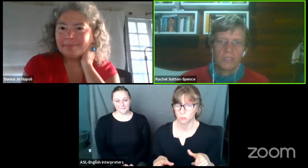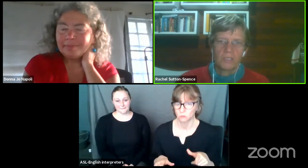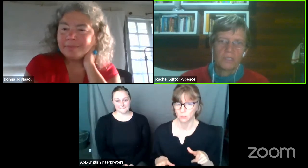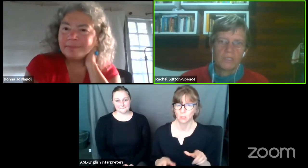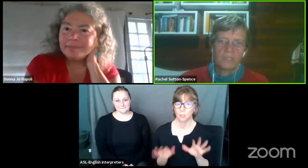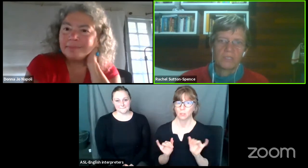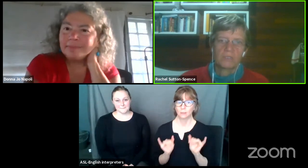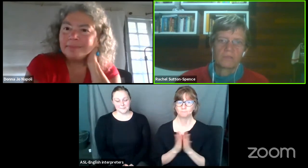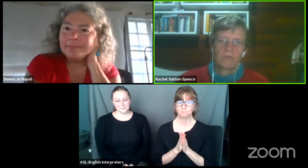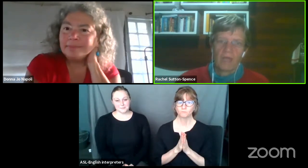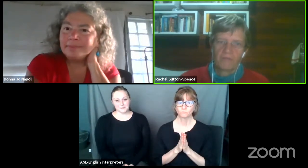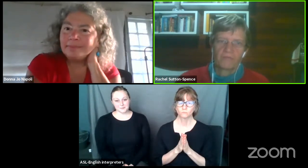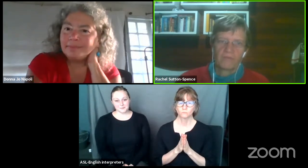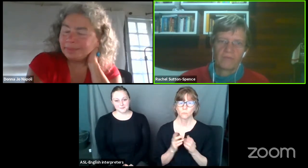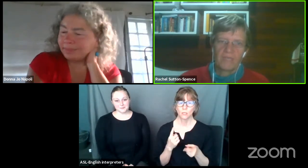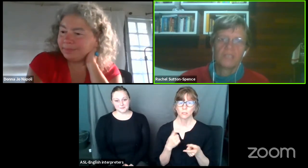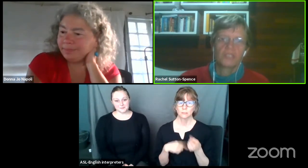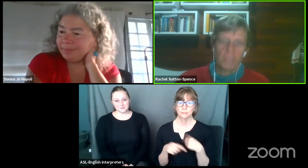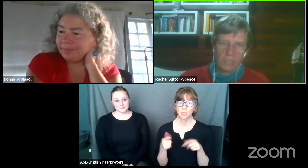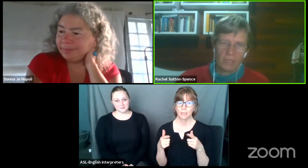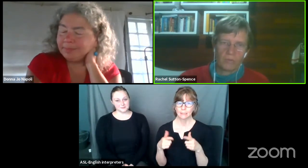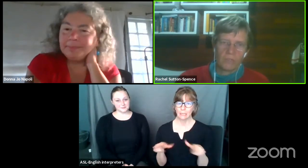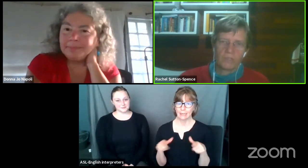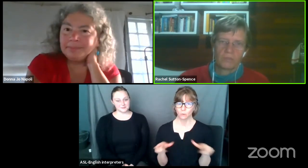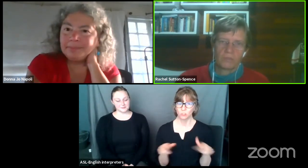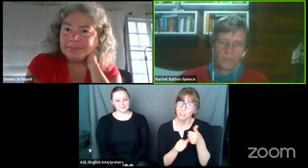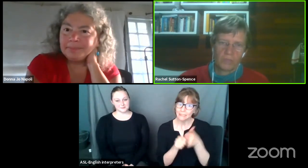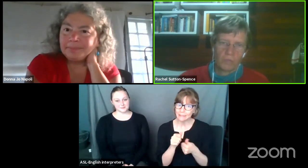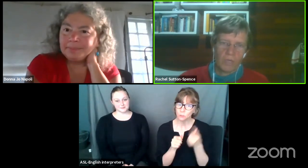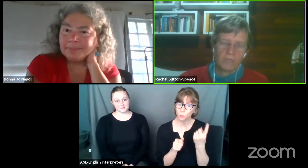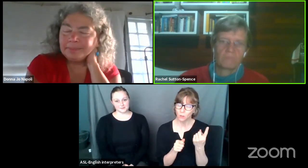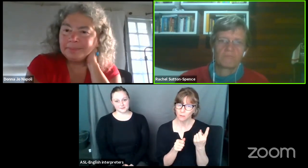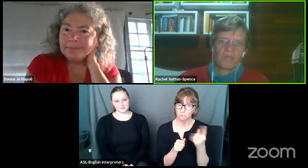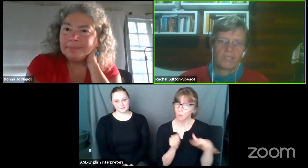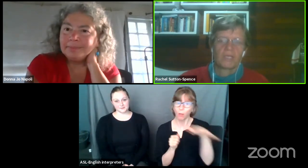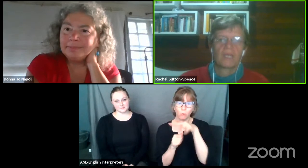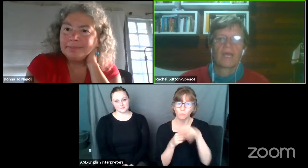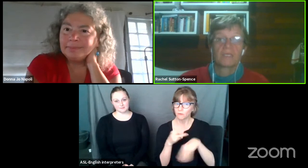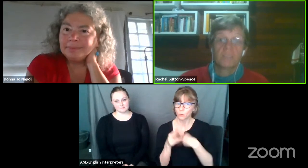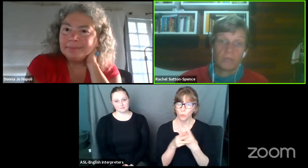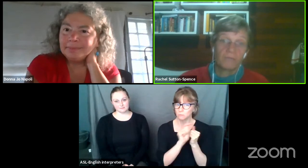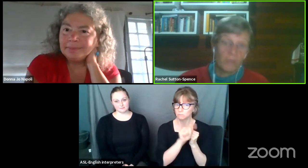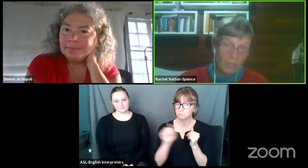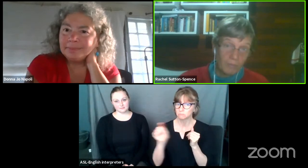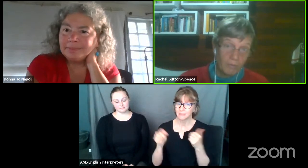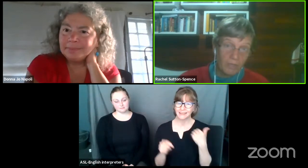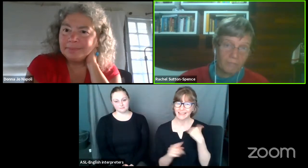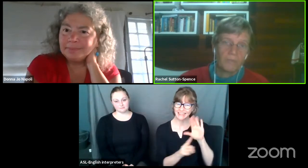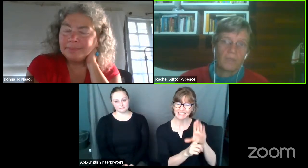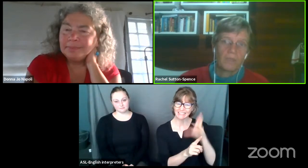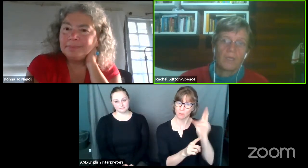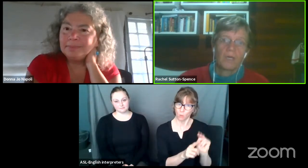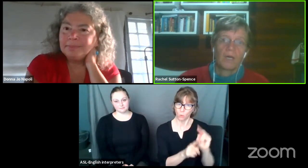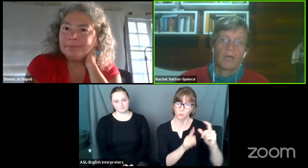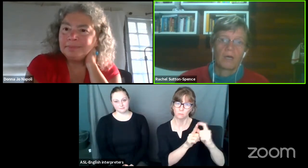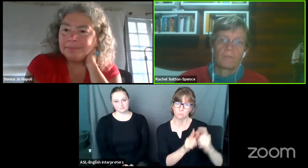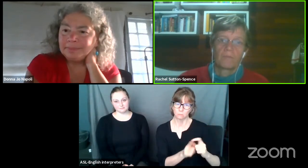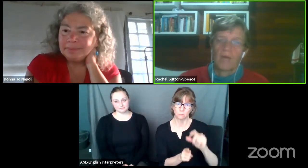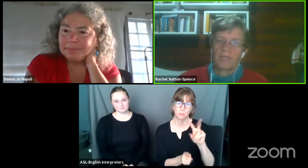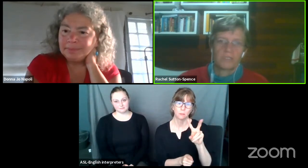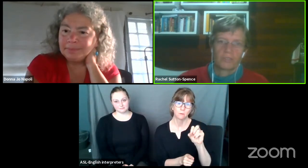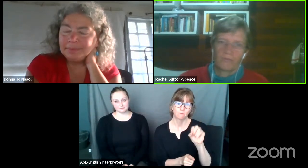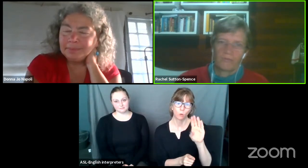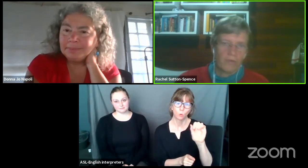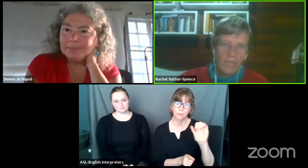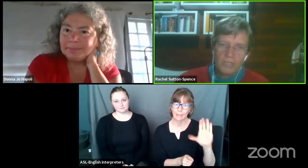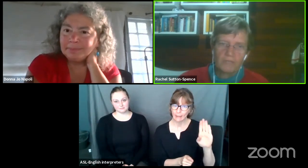Sign languages each sign language worldwide basically has its own vocabulary. and